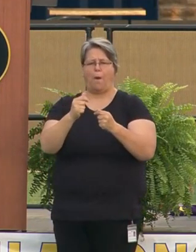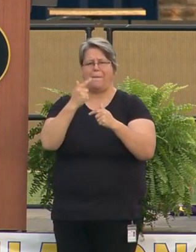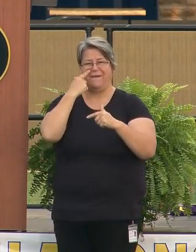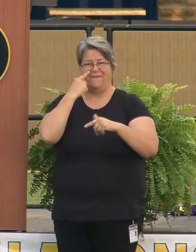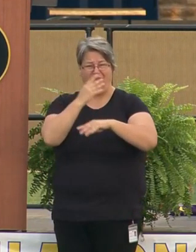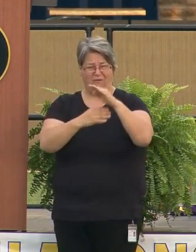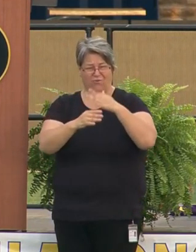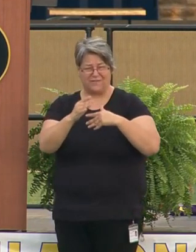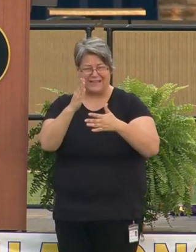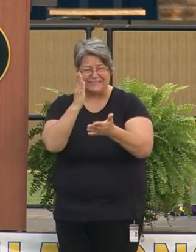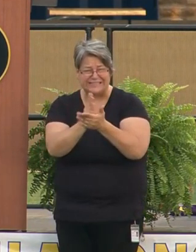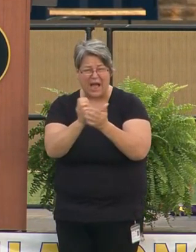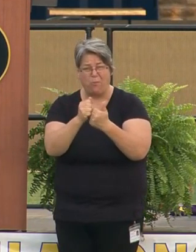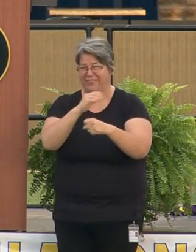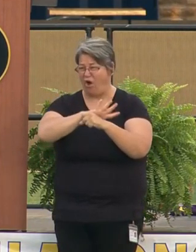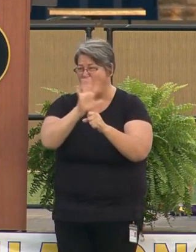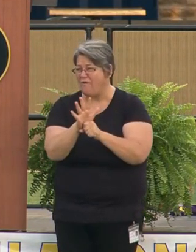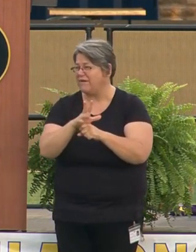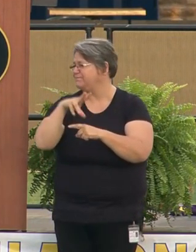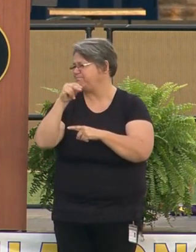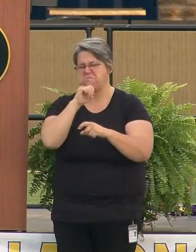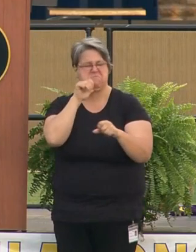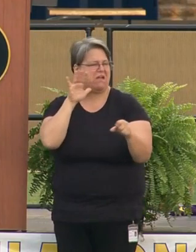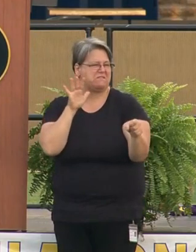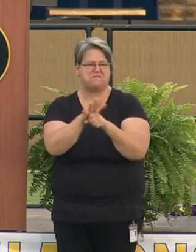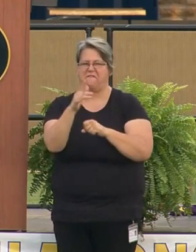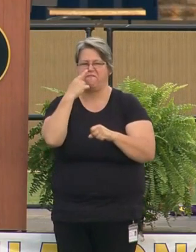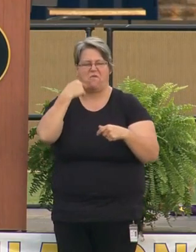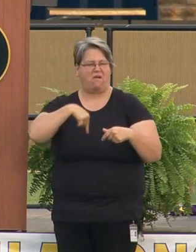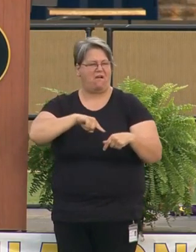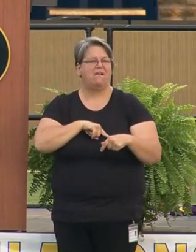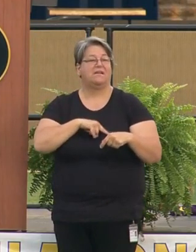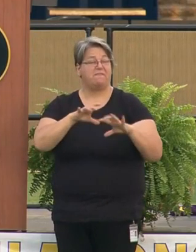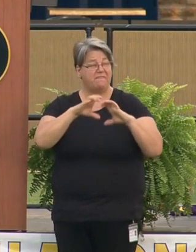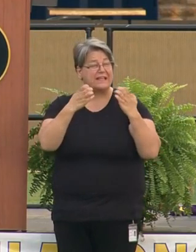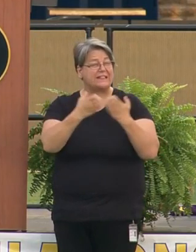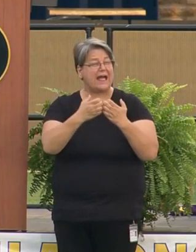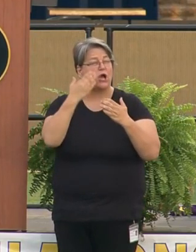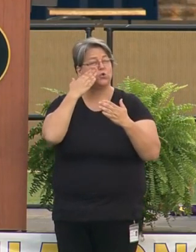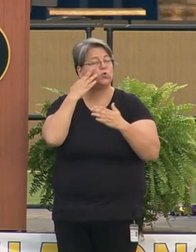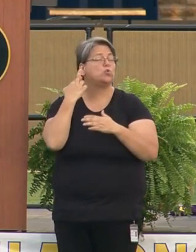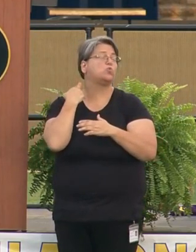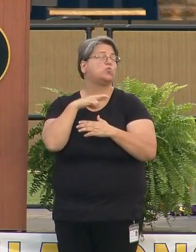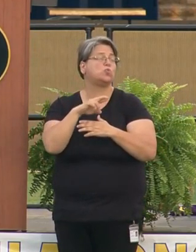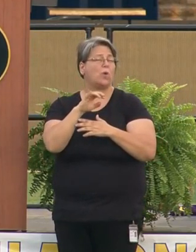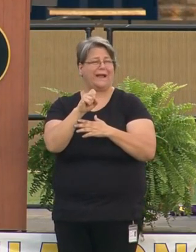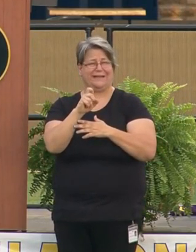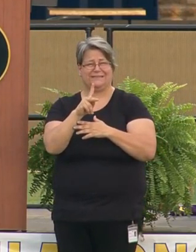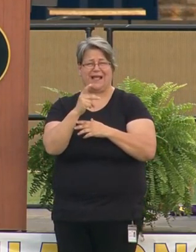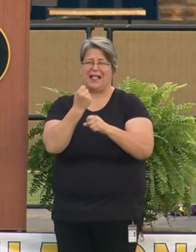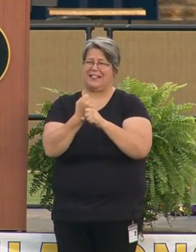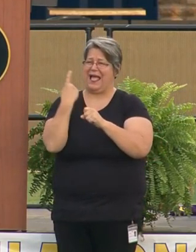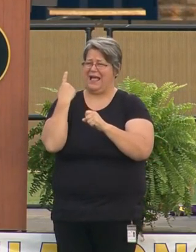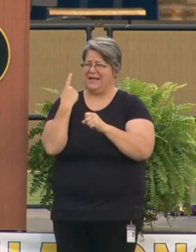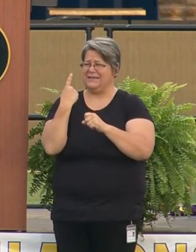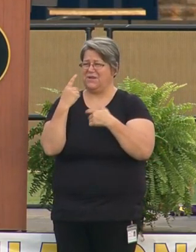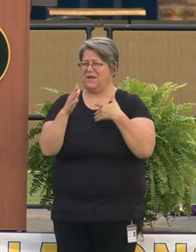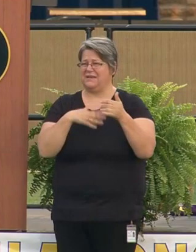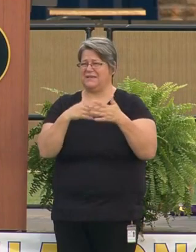global pandemic hit, but we knew it wasn't enough when our classmates' lives are at risk. Last year, despite